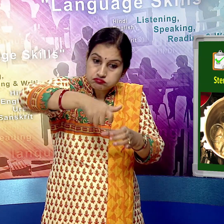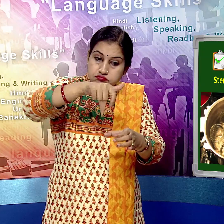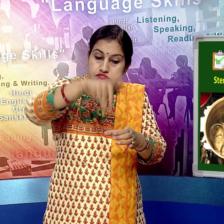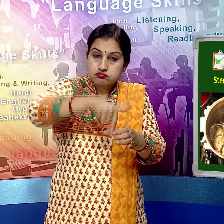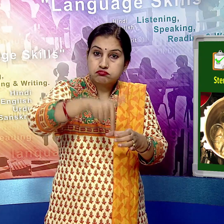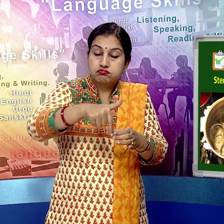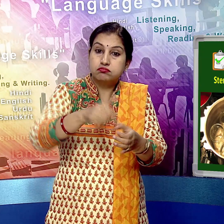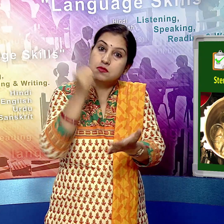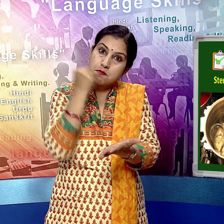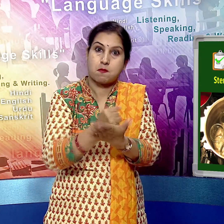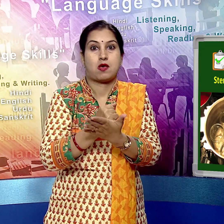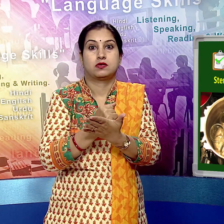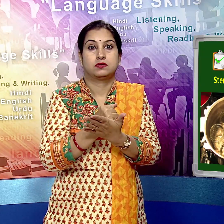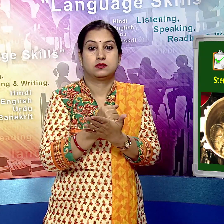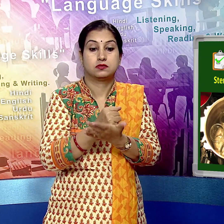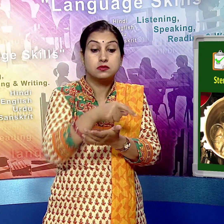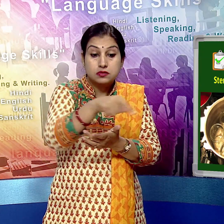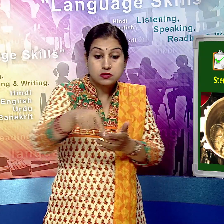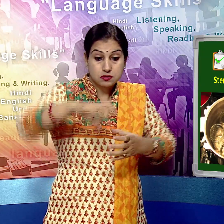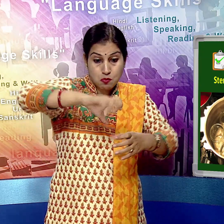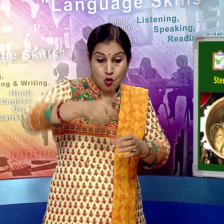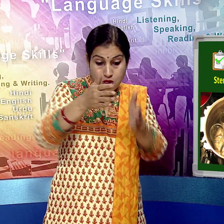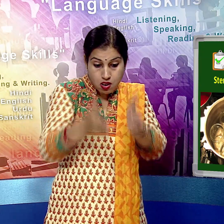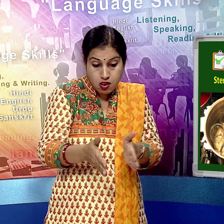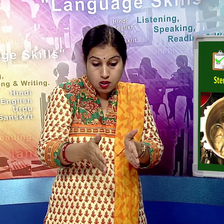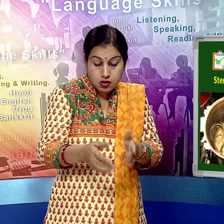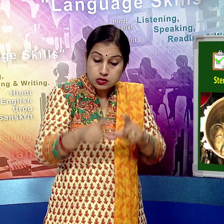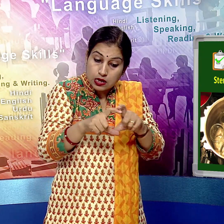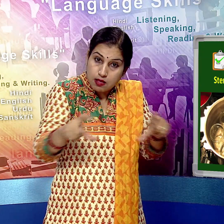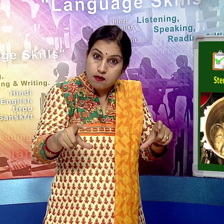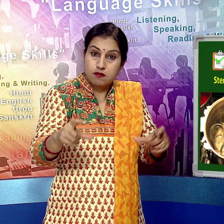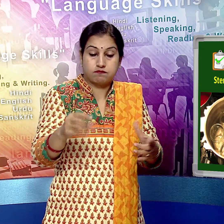essential that bottles should be properly sterilized.